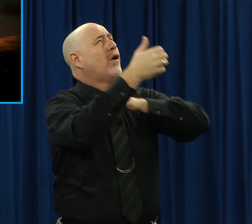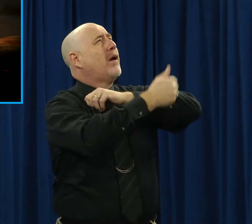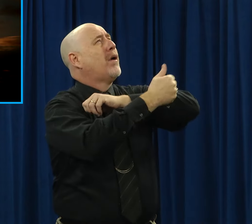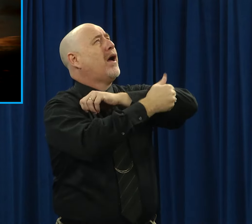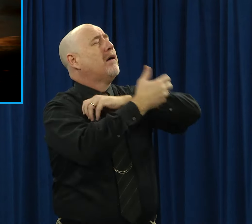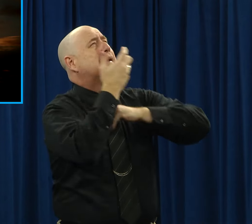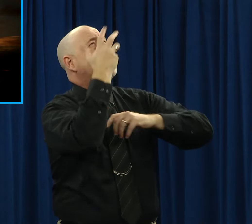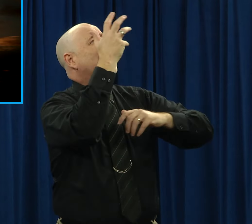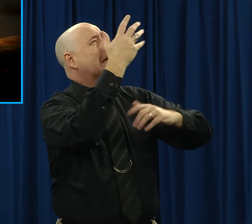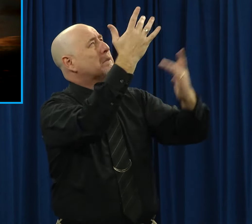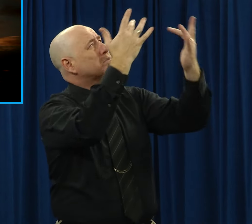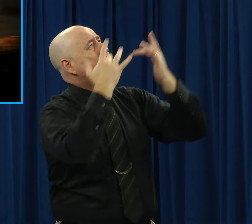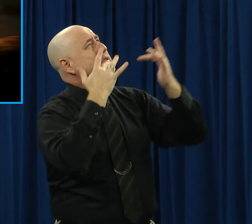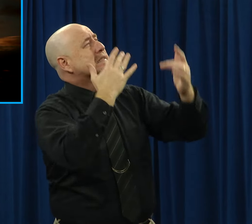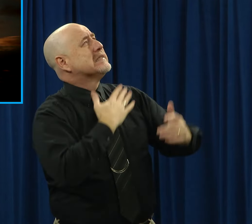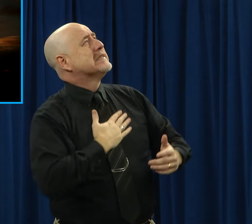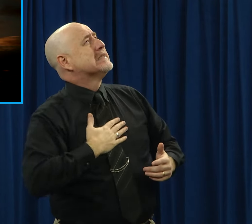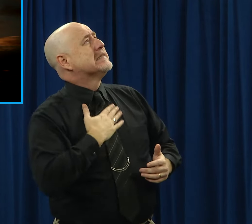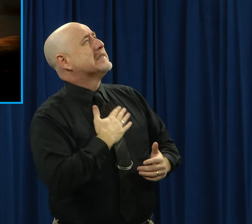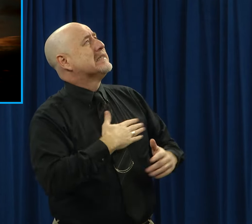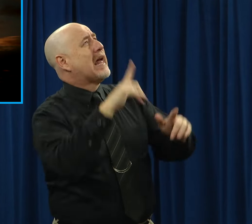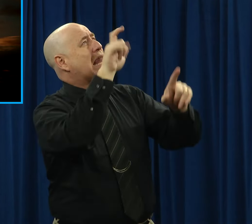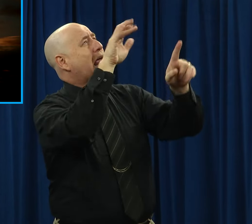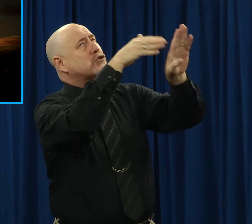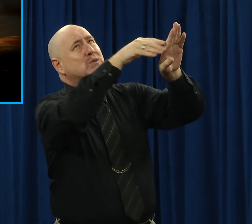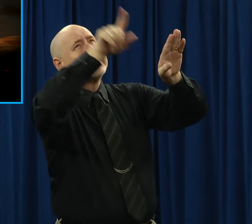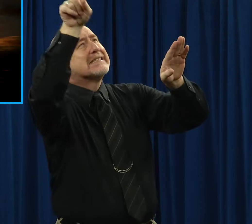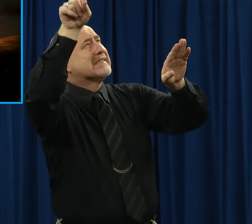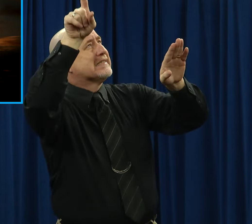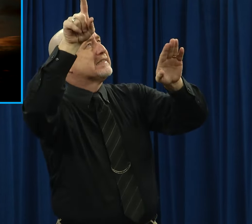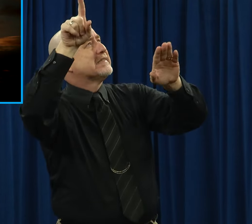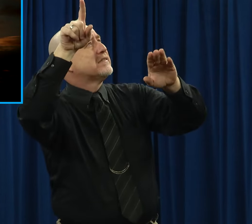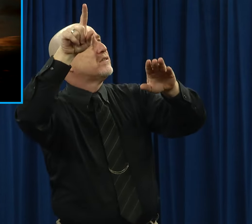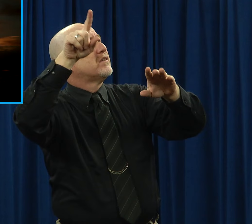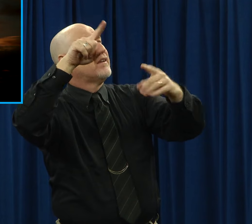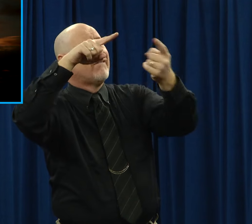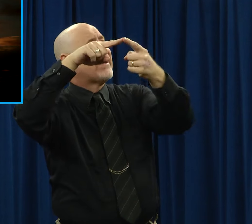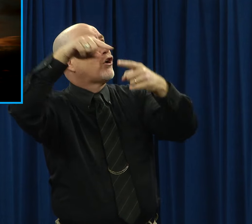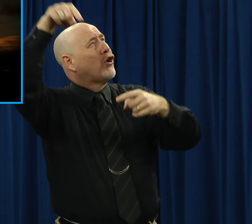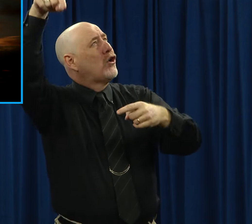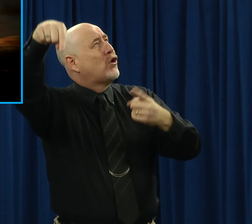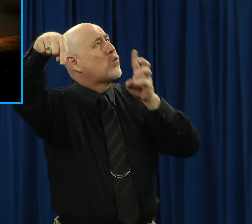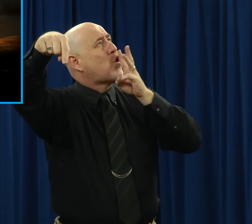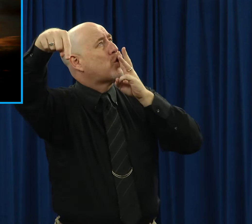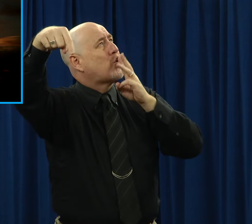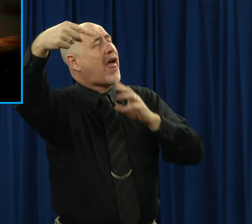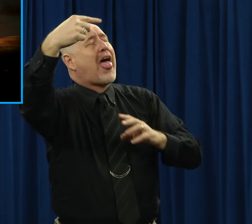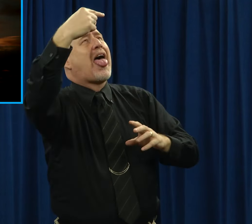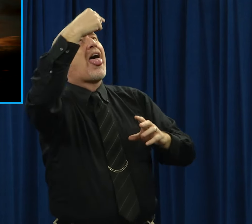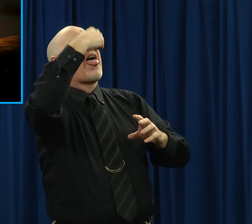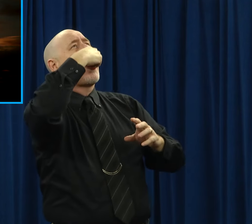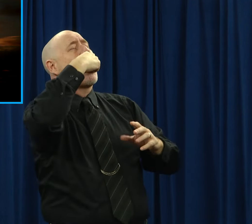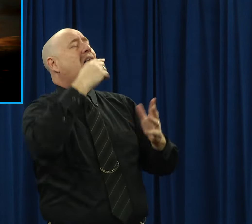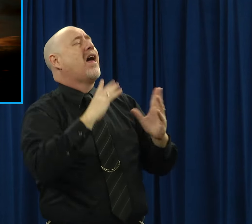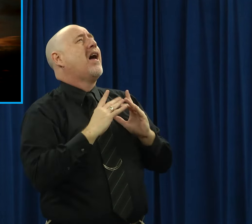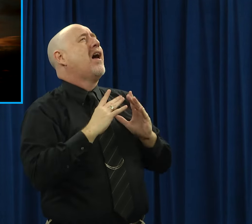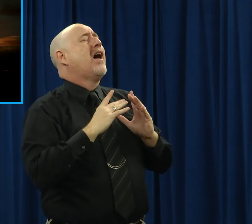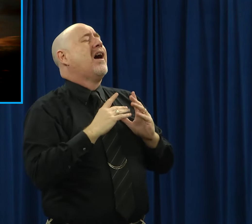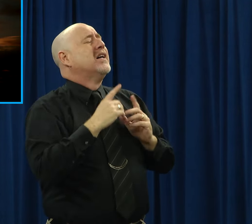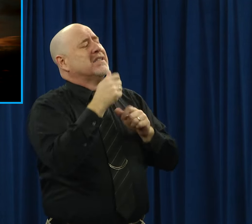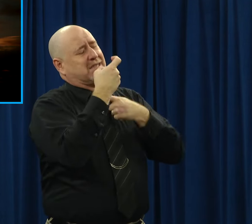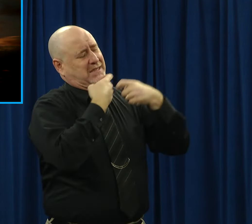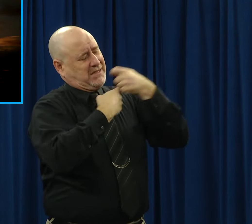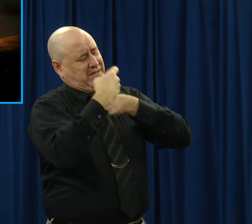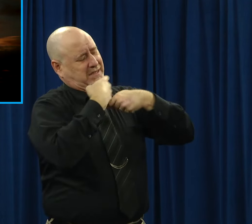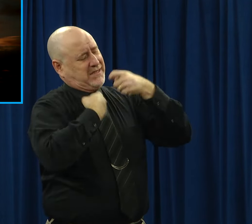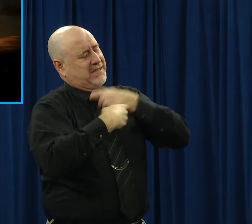cried, "Father Abraham, have mercy on me, and send Lazarus that he may dip the tip of his finger in water and cool my